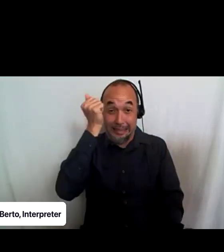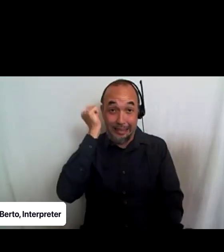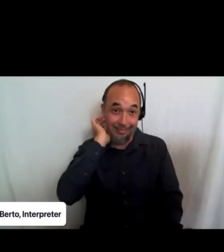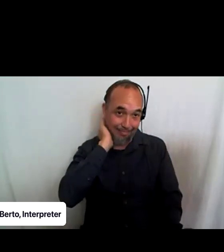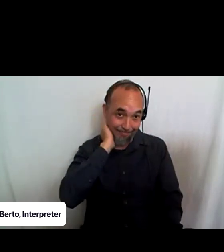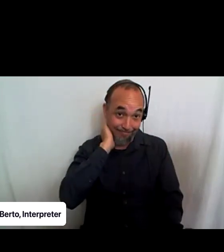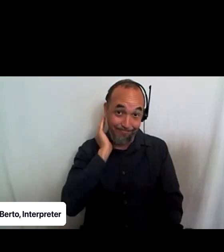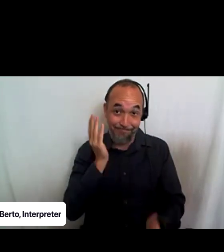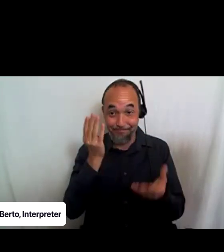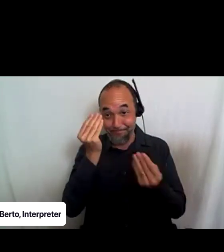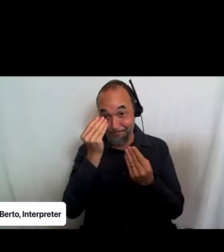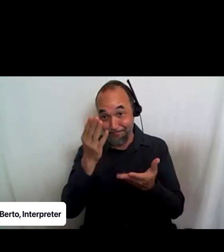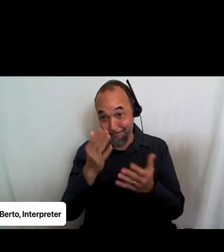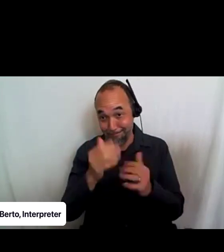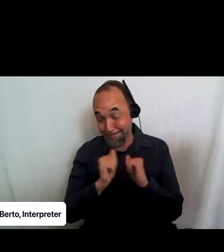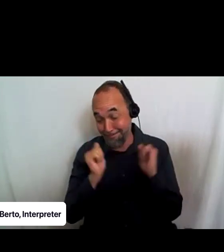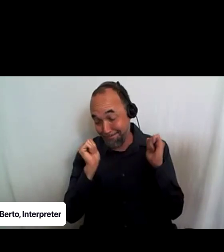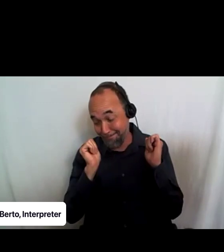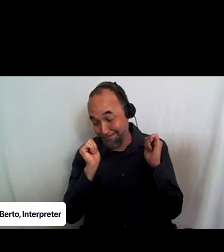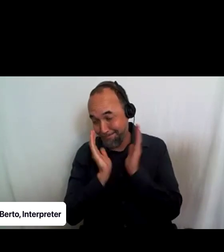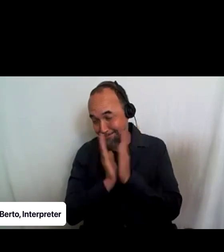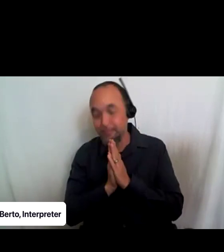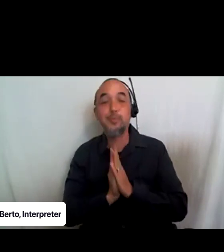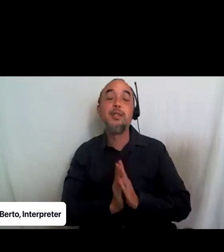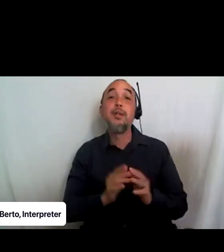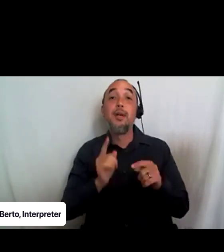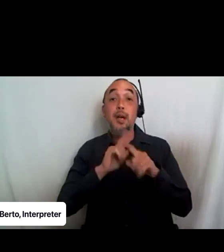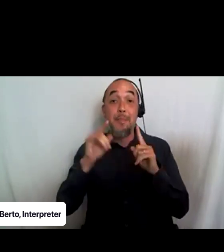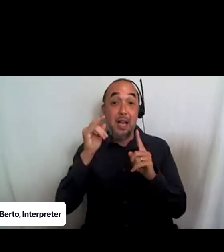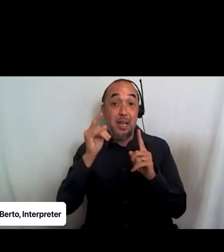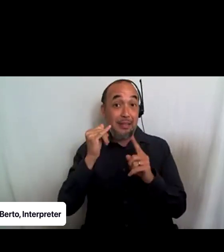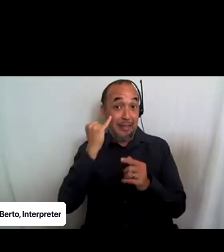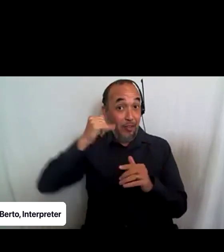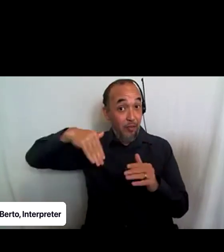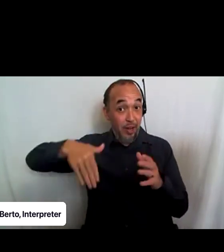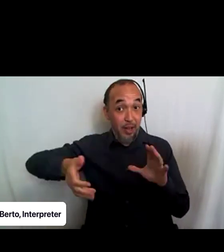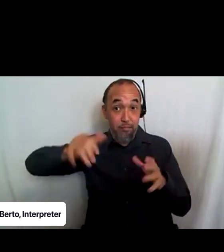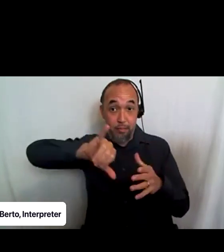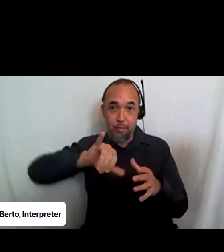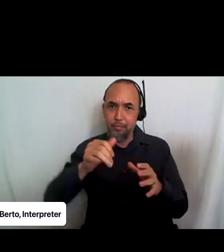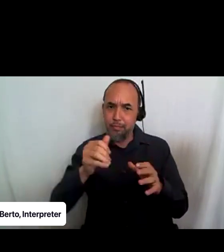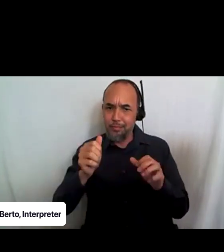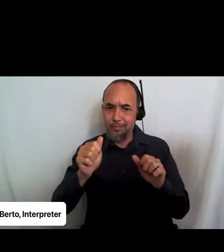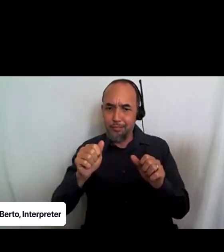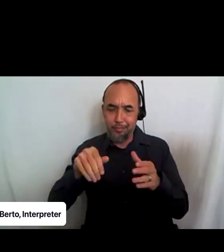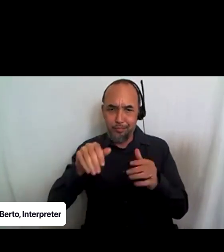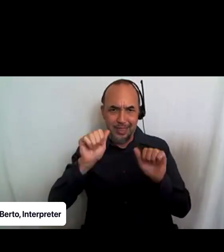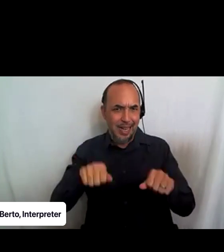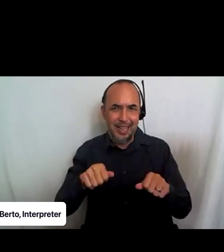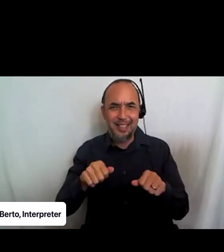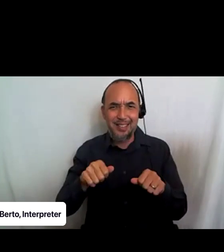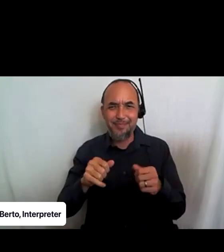you. But if you're still there, you can coat it. If you haven't coated it, don't panic. It's not gonna